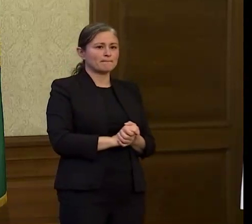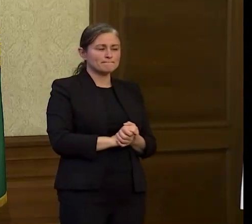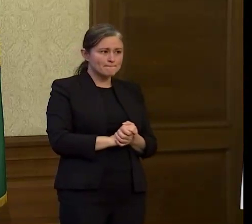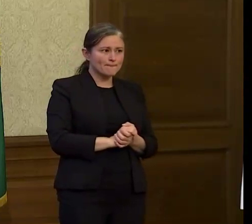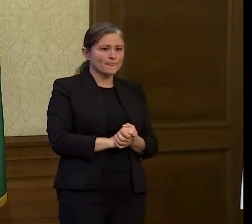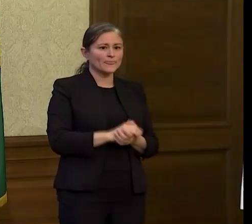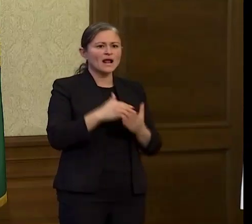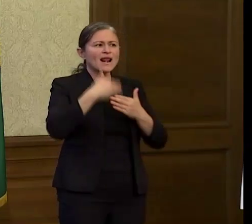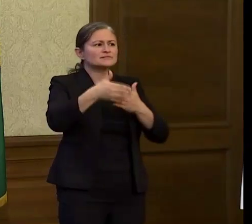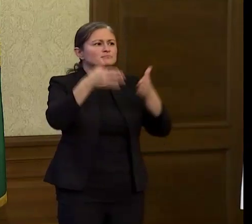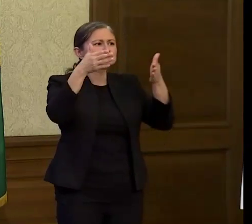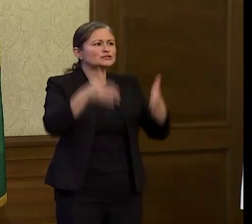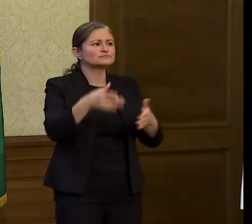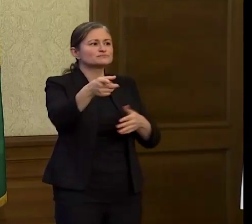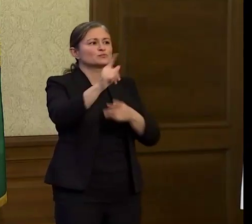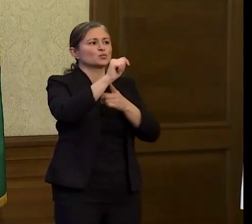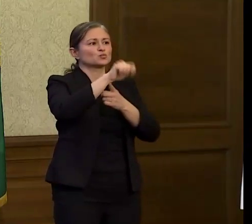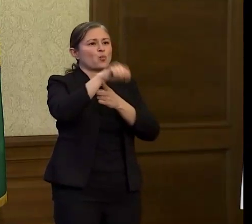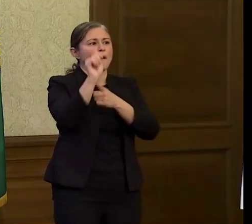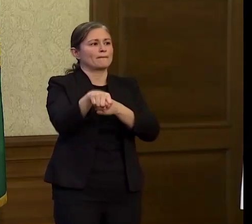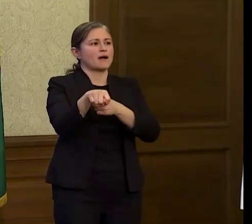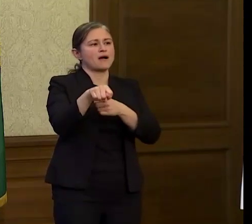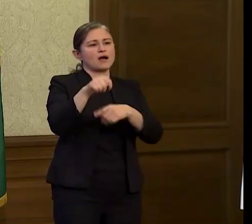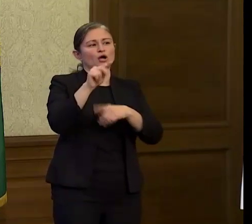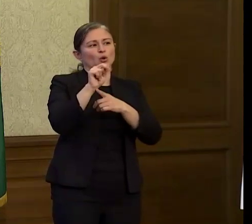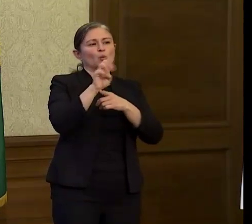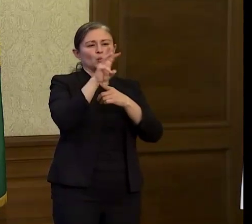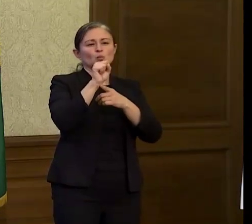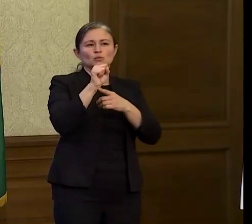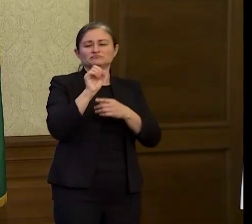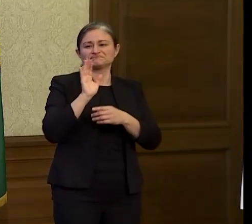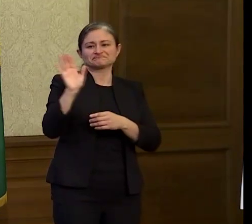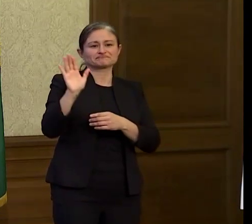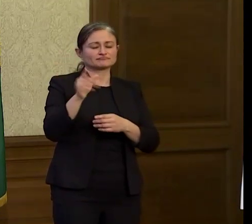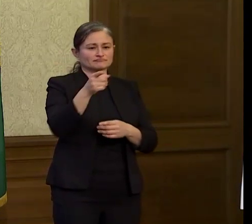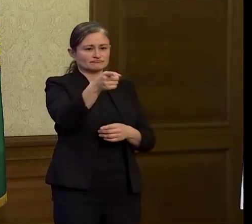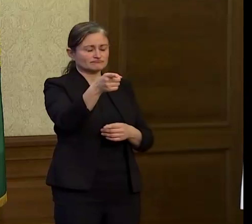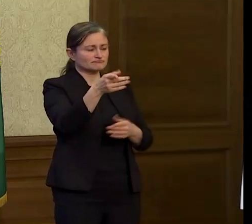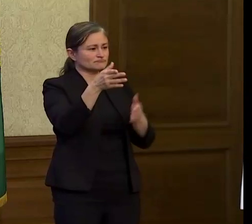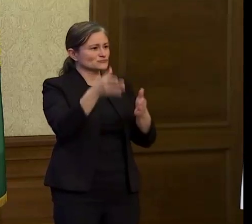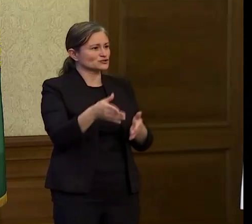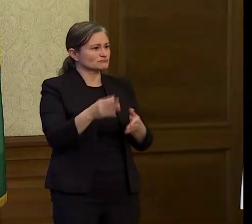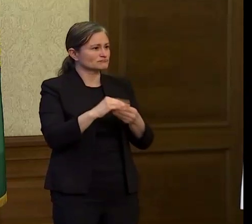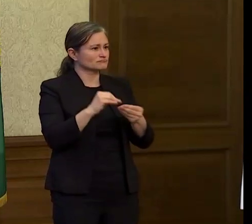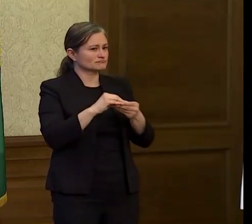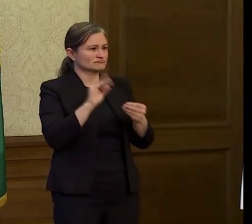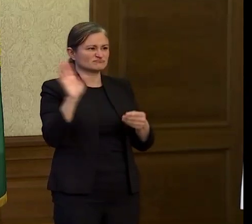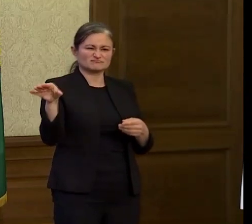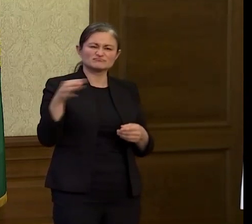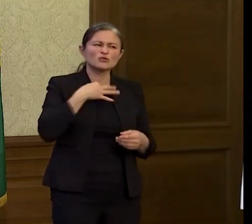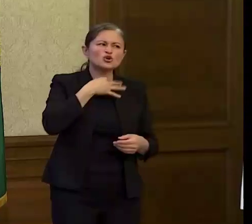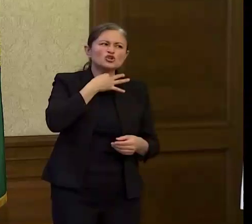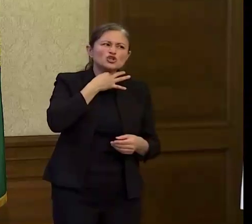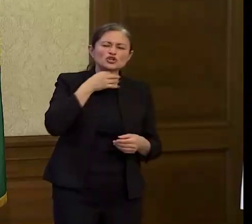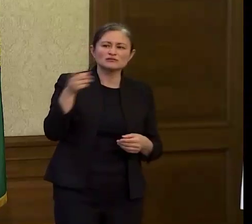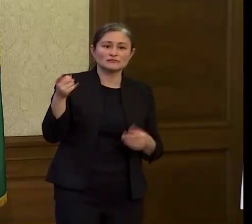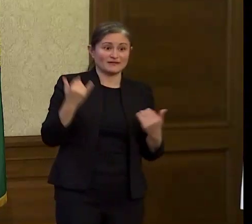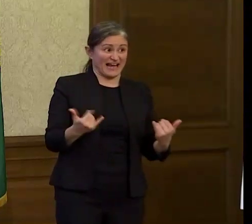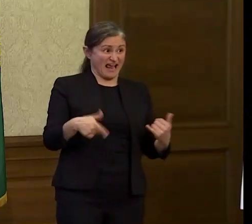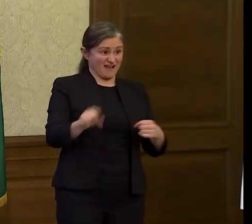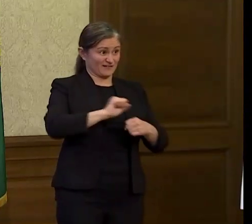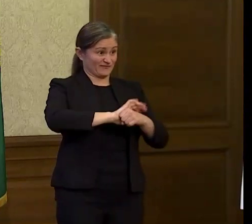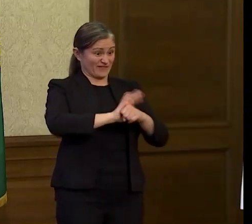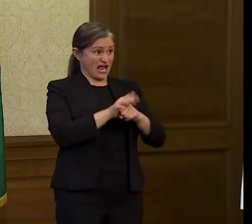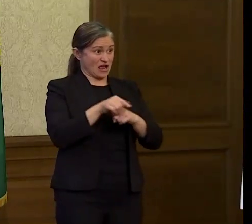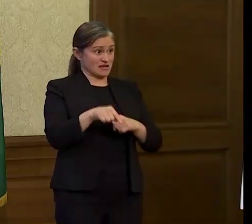Tribune. Governor, I was wondering if there's another pandemic like this, what you think the state and the federal